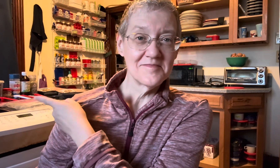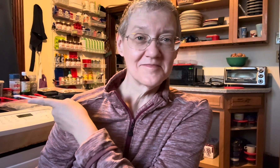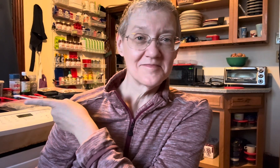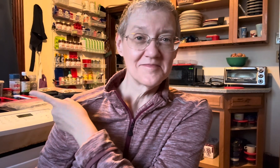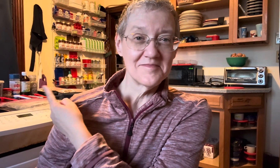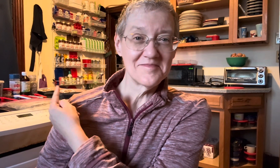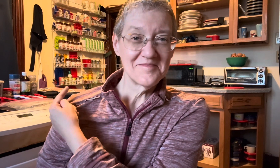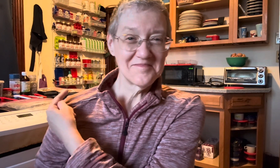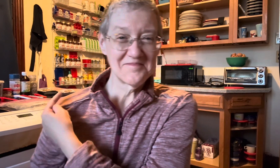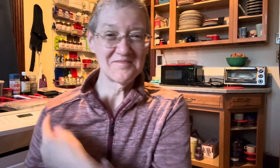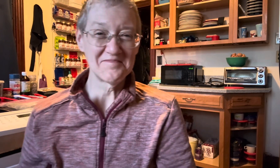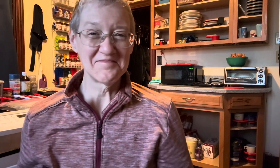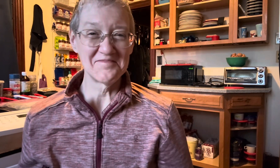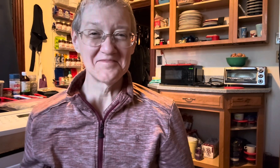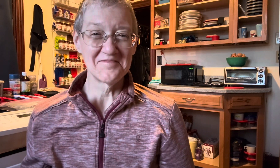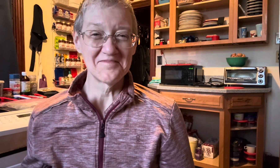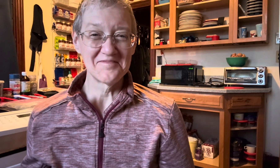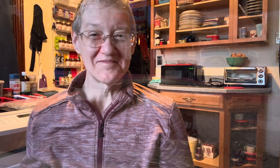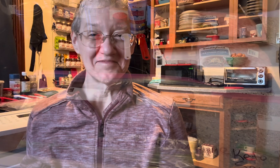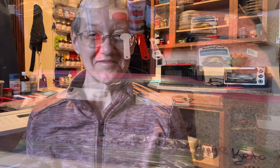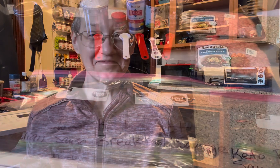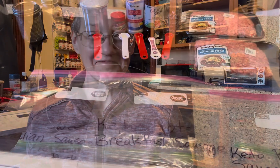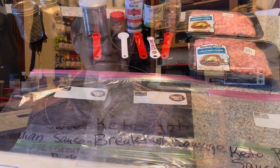It's back here, waiting for me to make them.